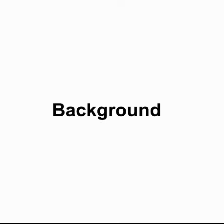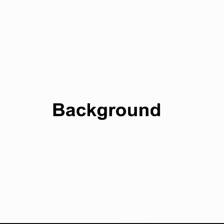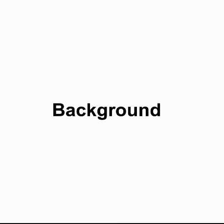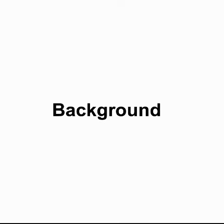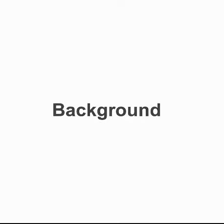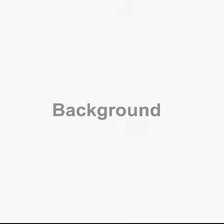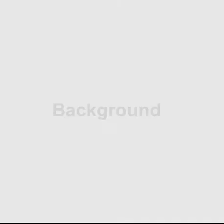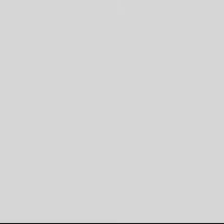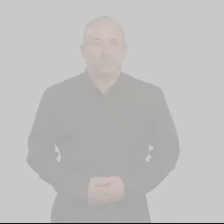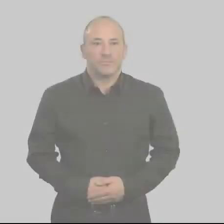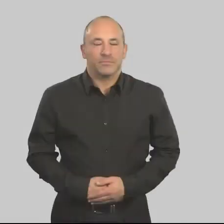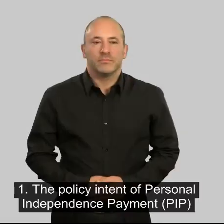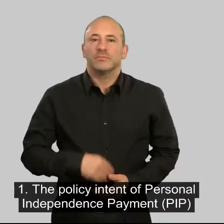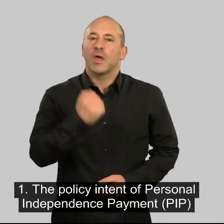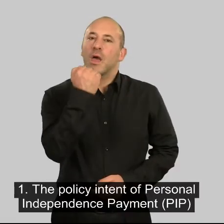Background.